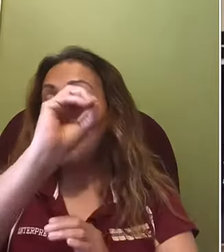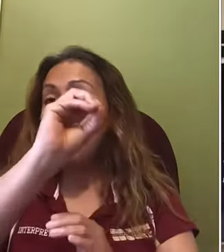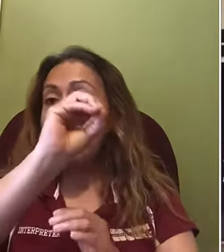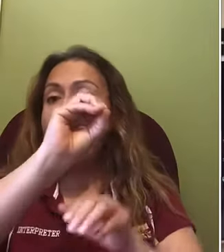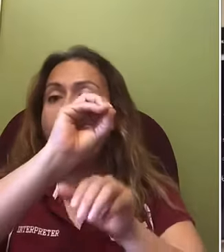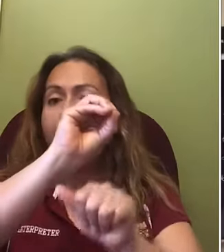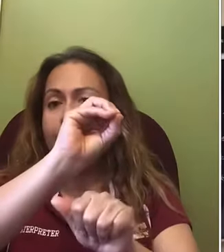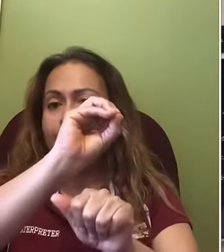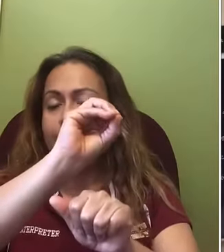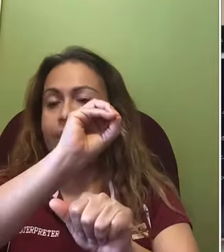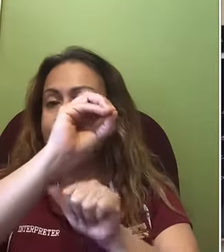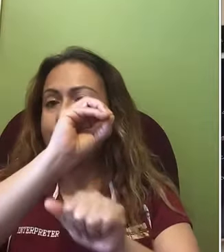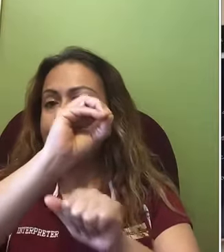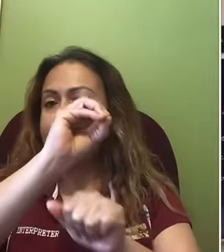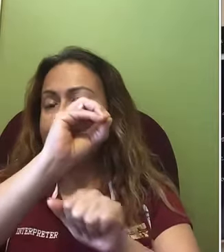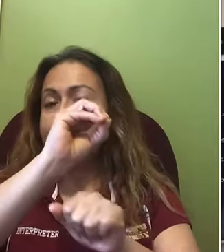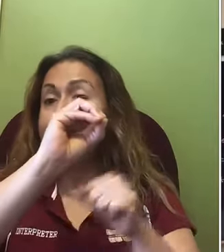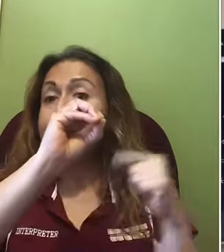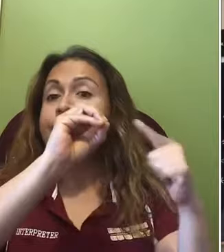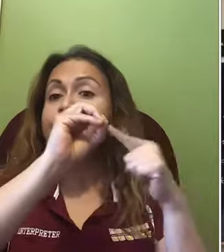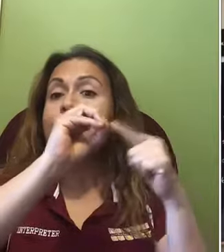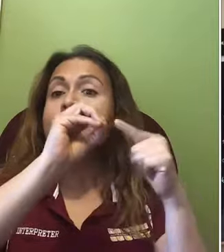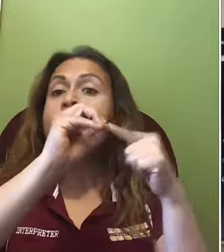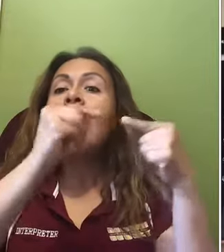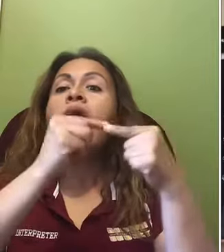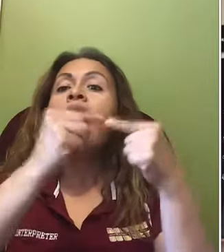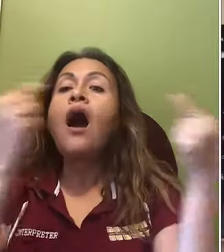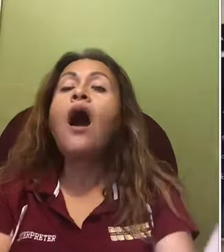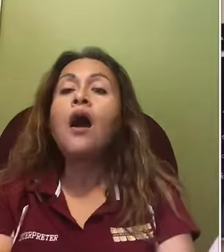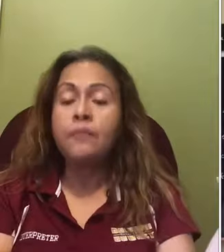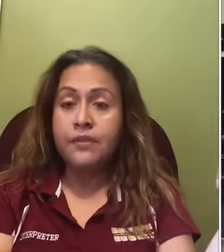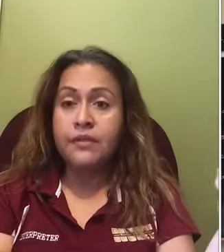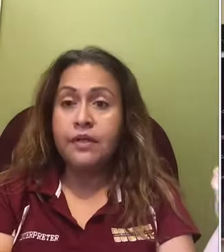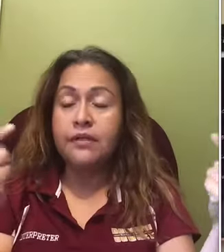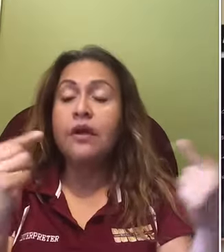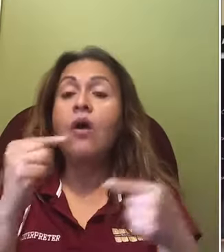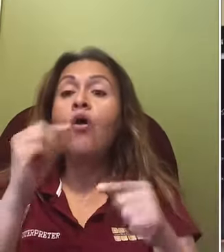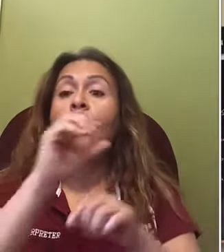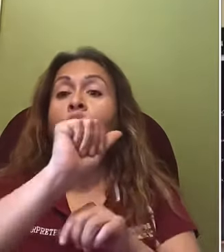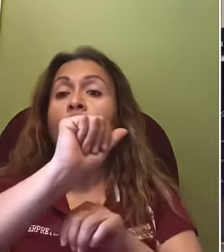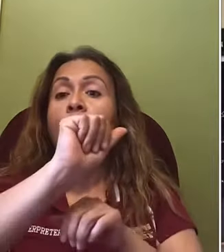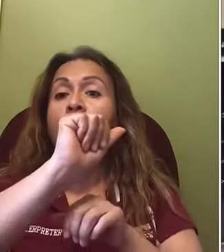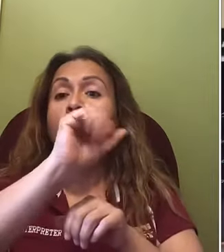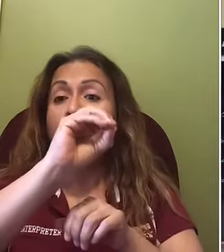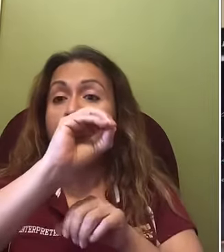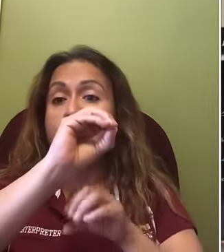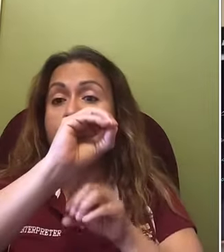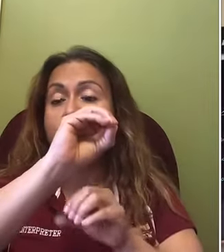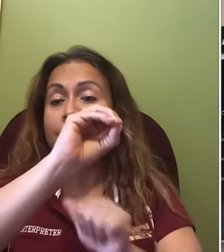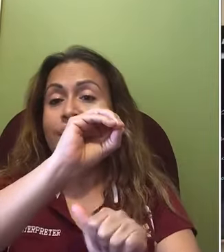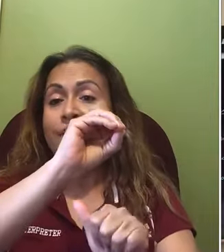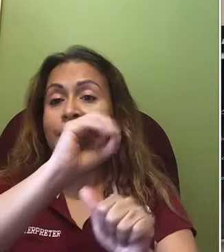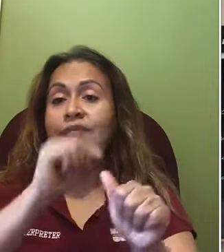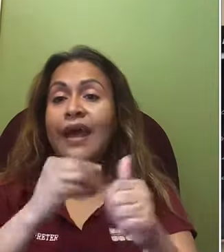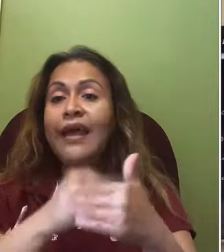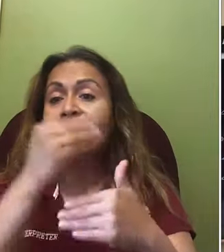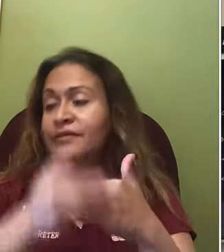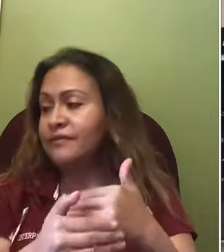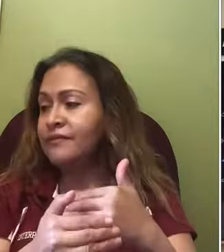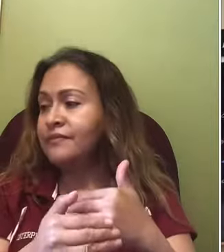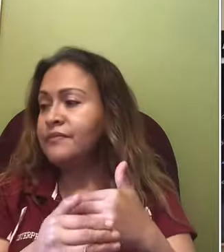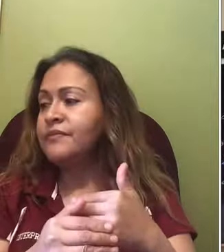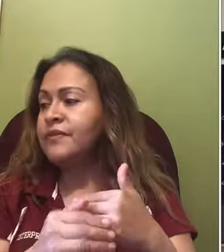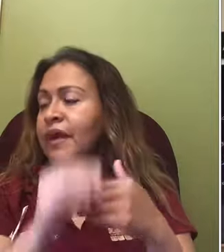degrees? Well, tangent, SOHCAHTOA, tangent is opposite over adjacent. Opposite the 60 degrees is 2 square